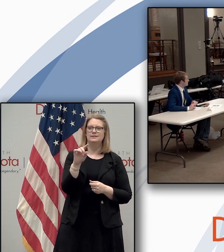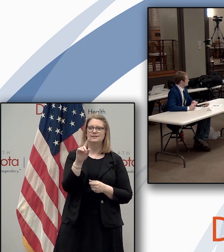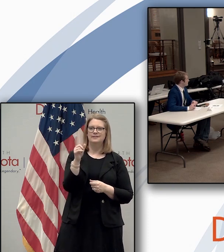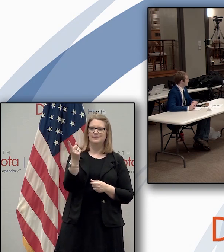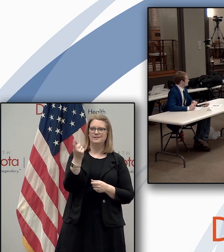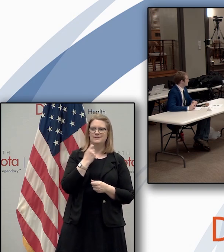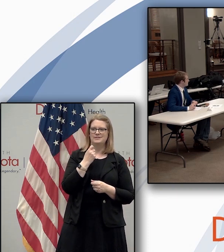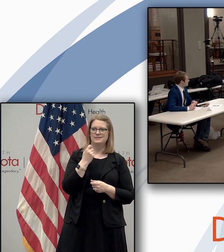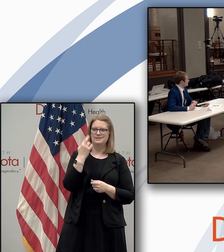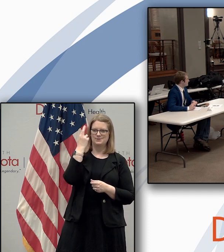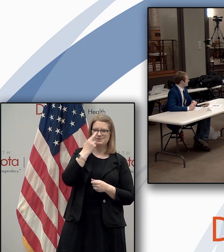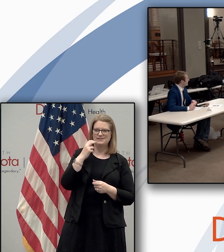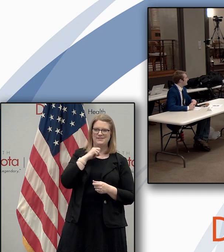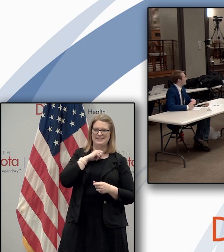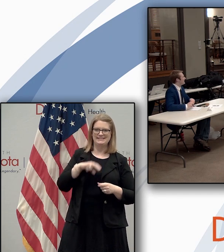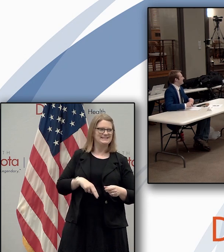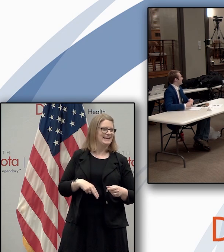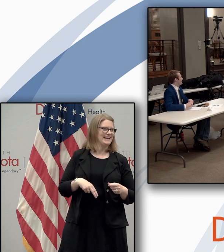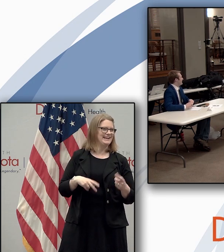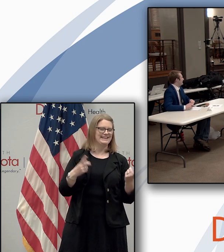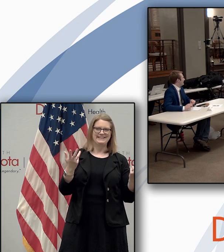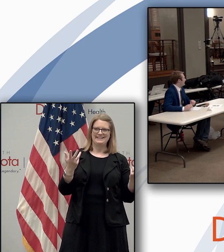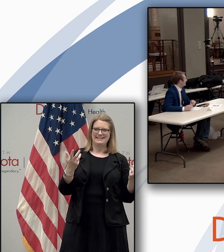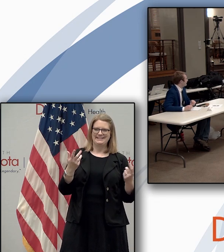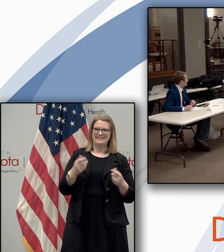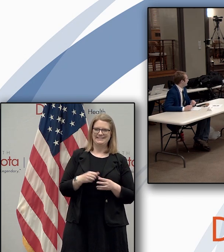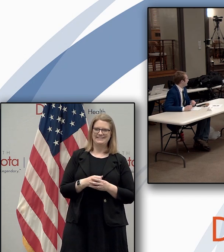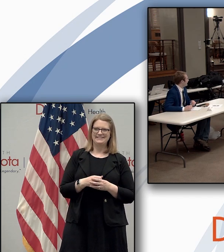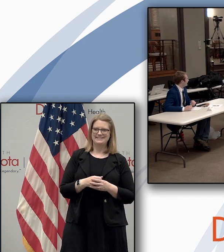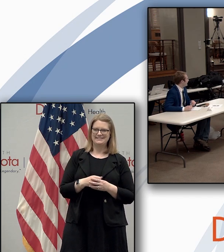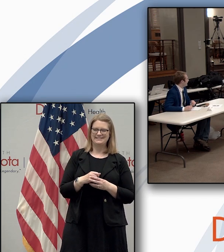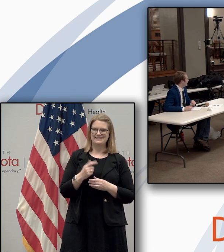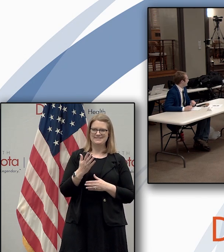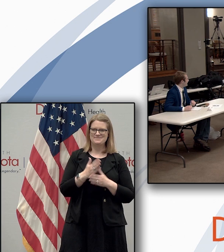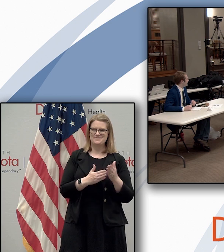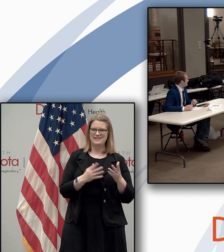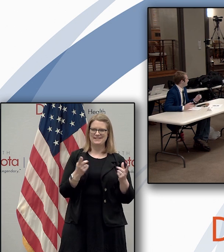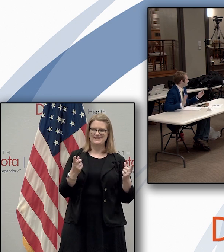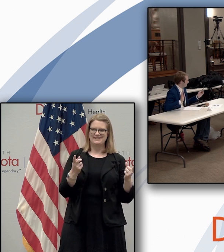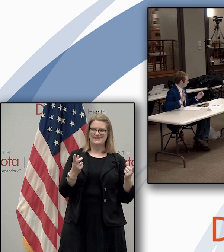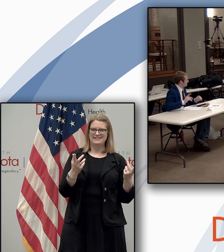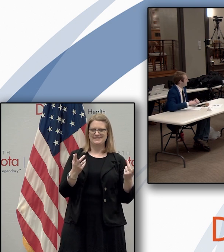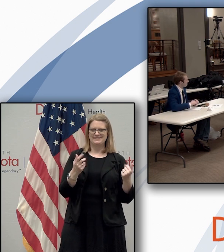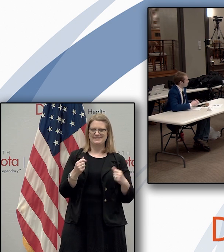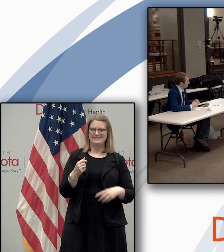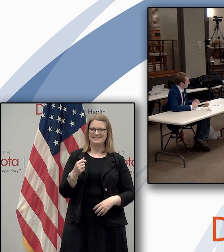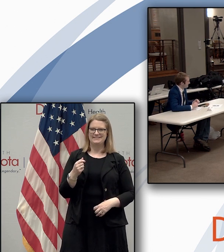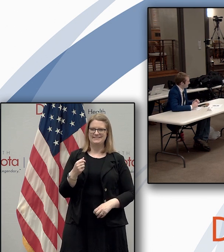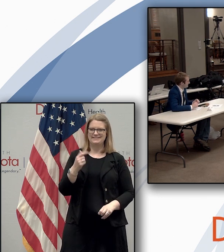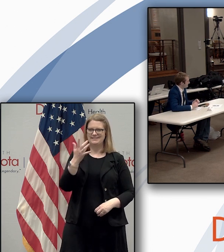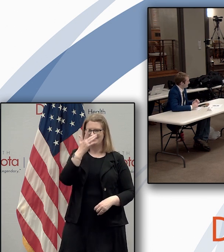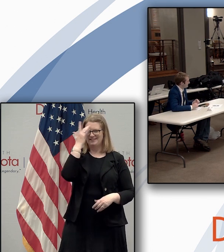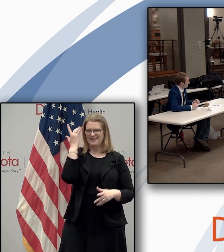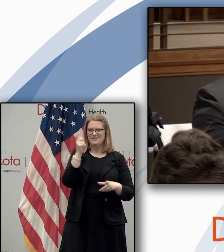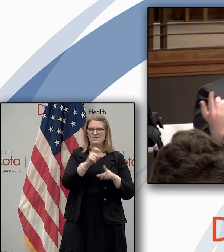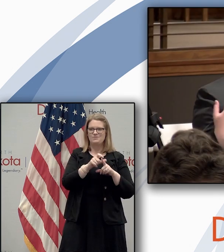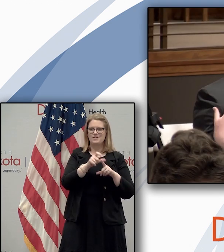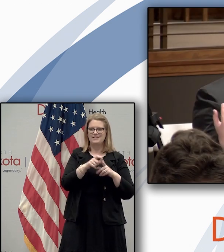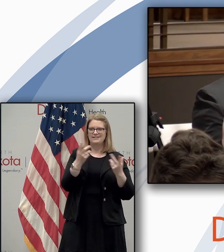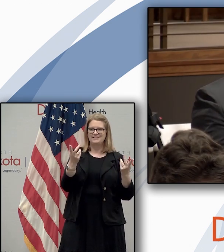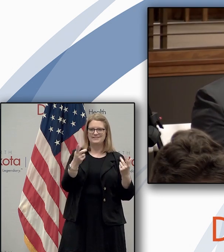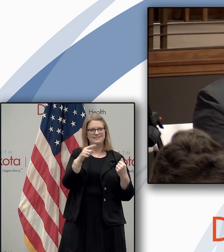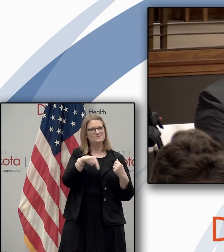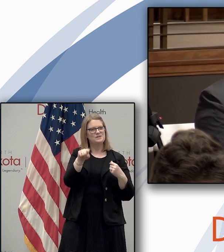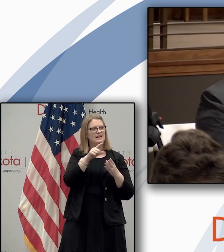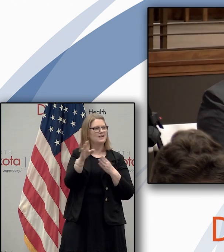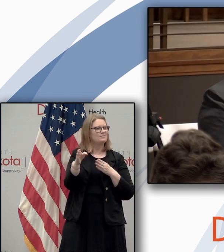is there a reason for the tie today, or is there a? It was a partially. I forgot the word I was going with, but we